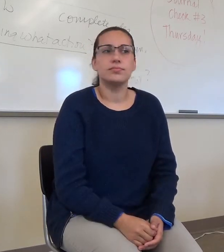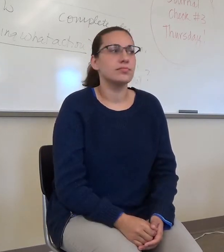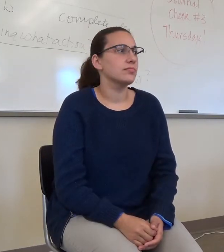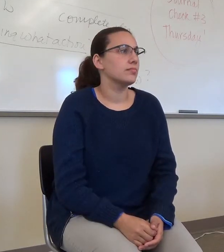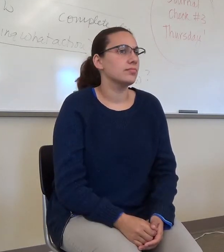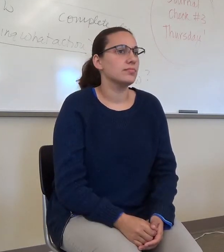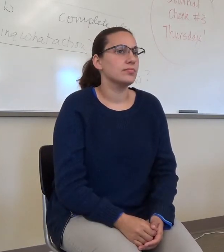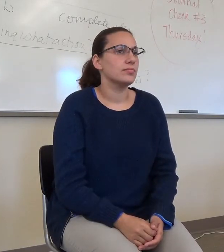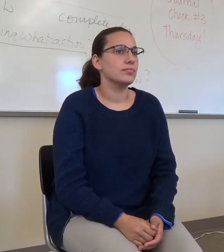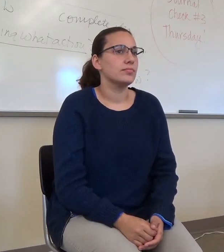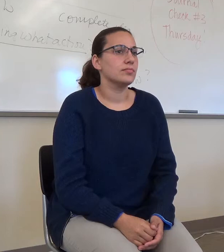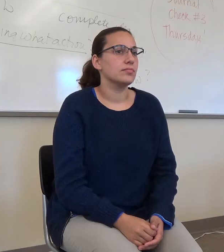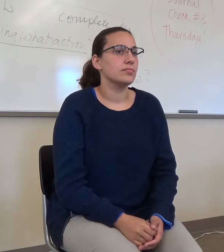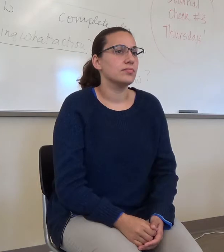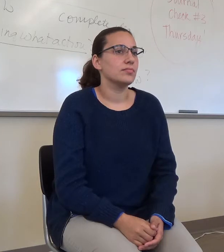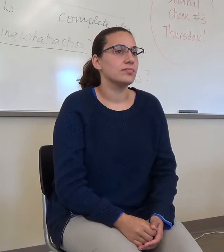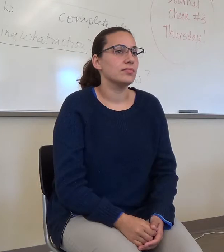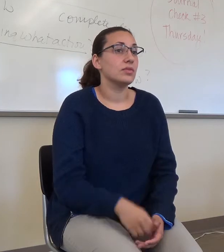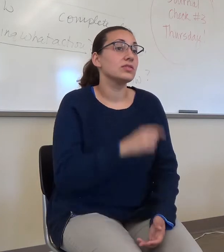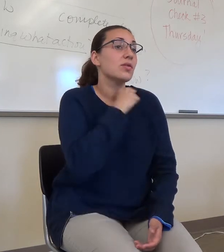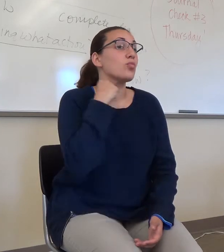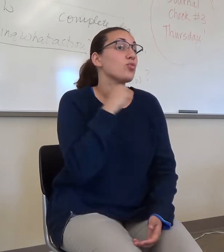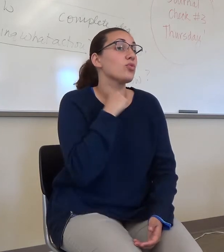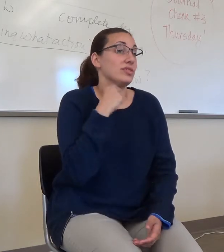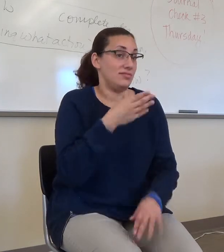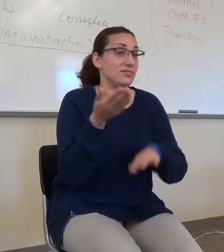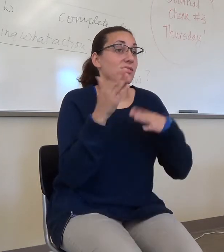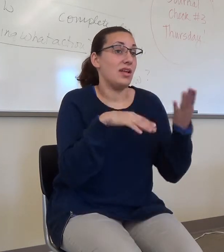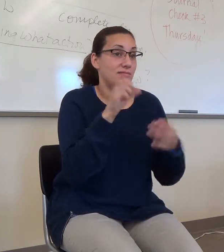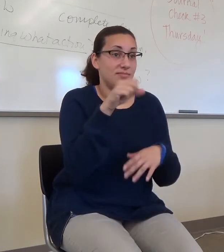Yes. So when a priest died,